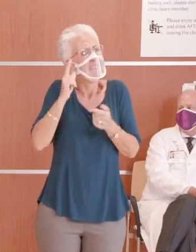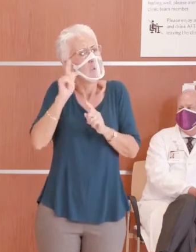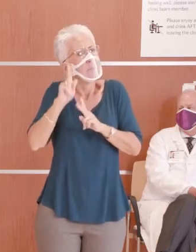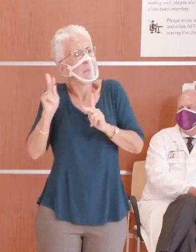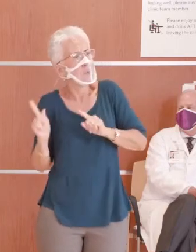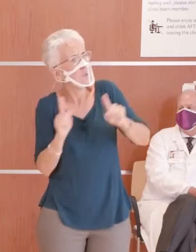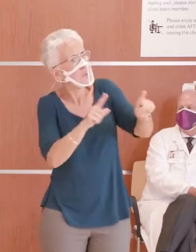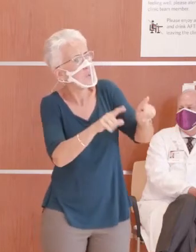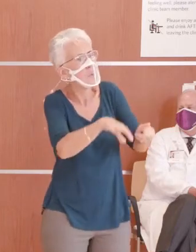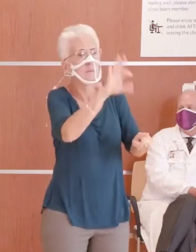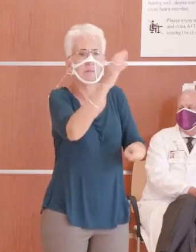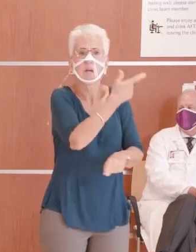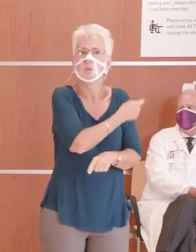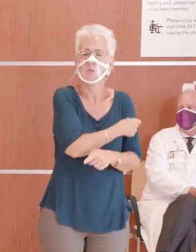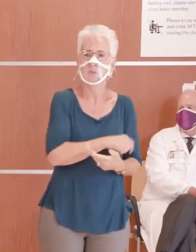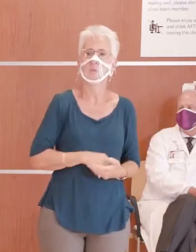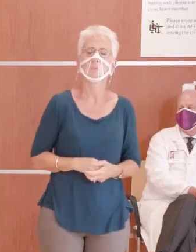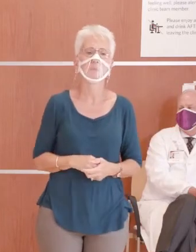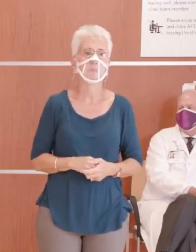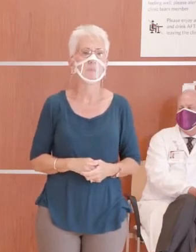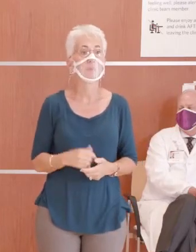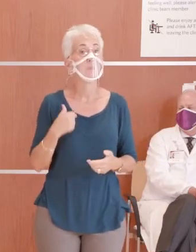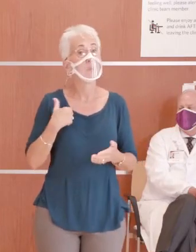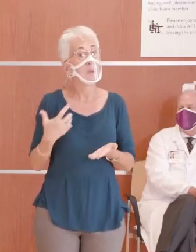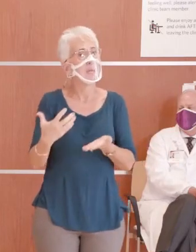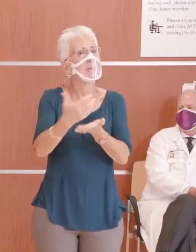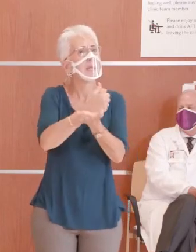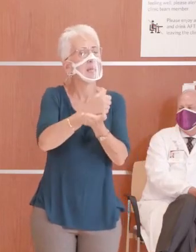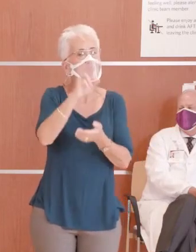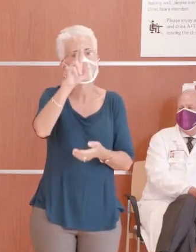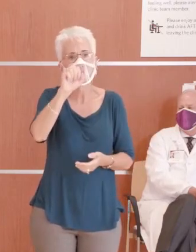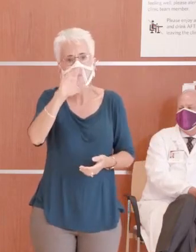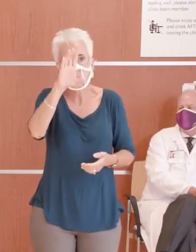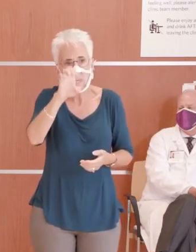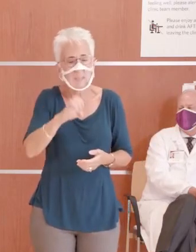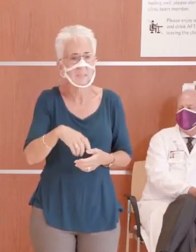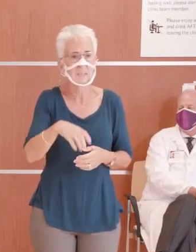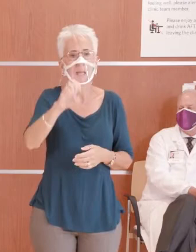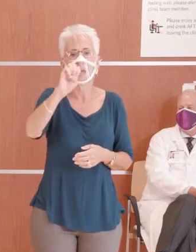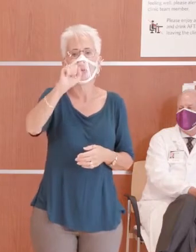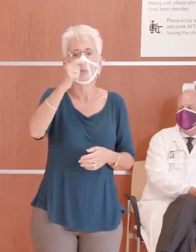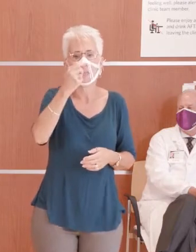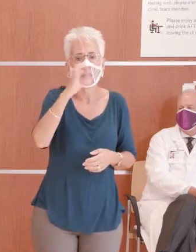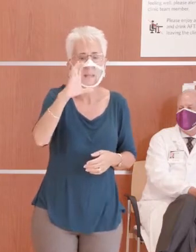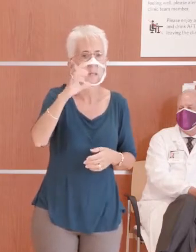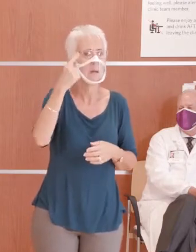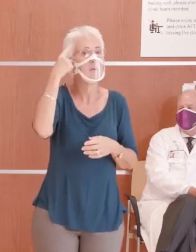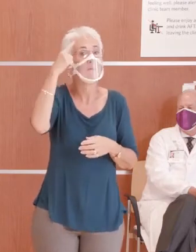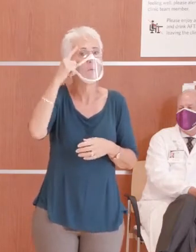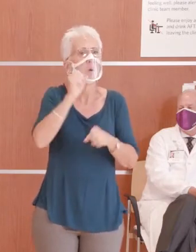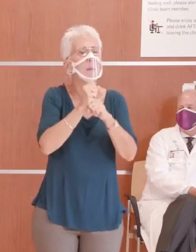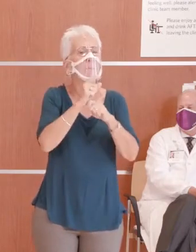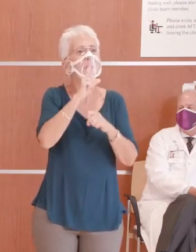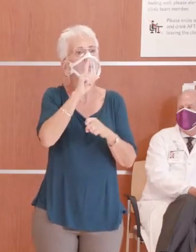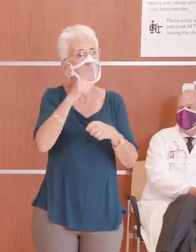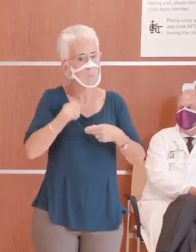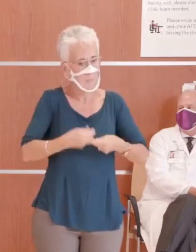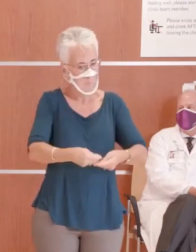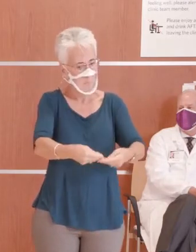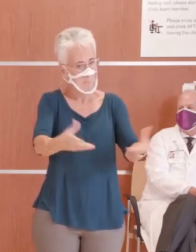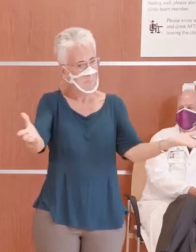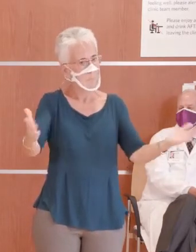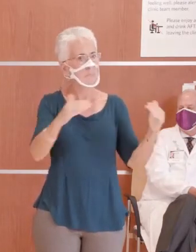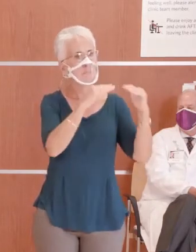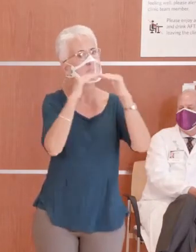then also we are collecting race and ethnicity data to make sure that we are getting vaccines to people in an equitable